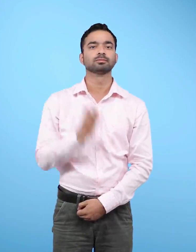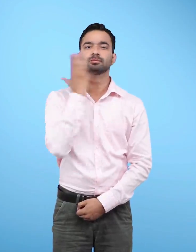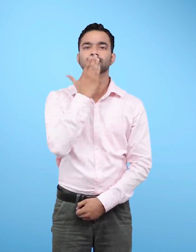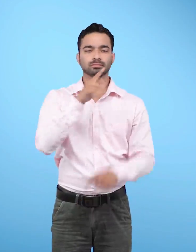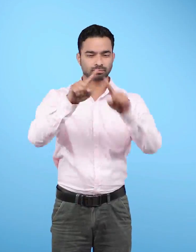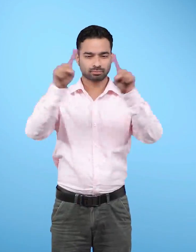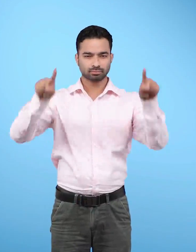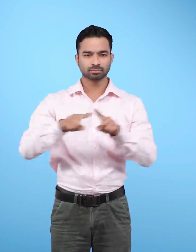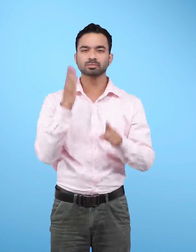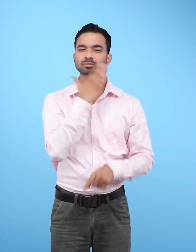handkerchief,